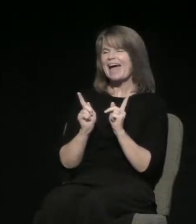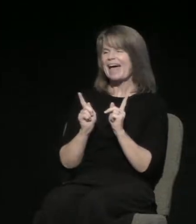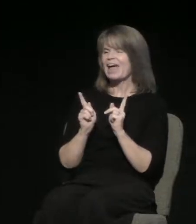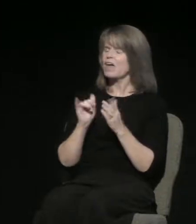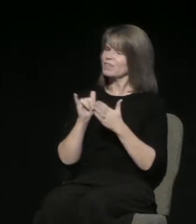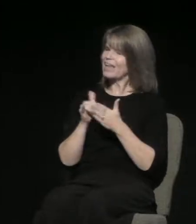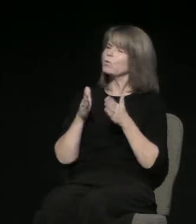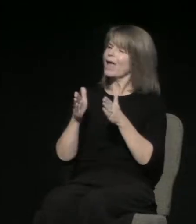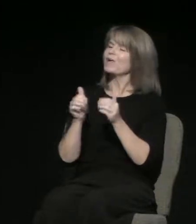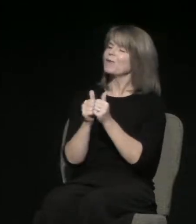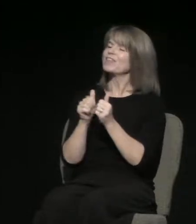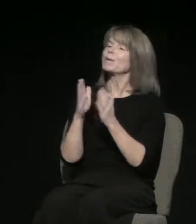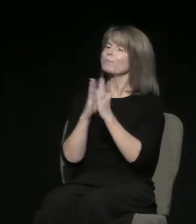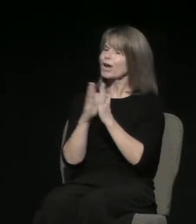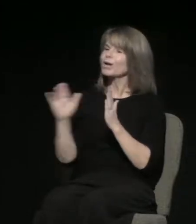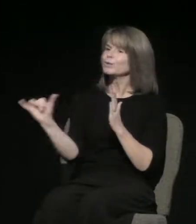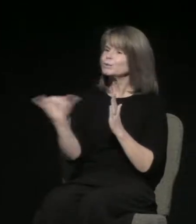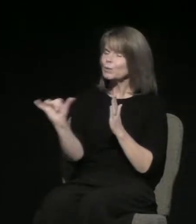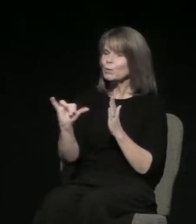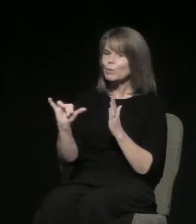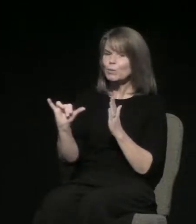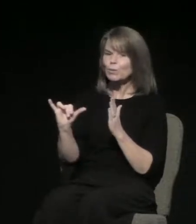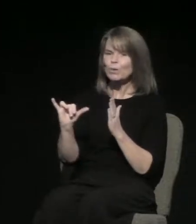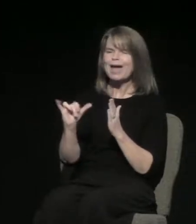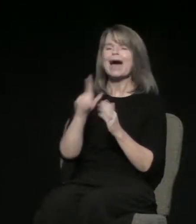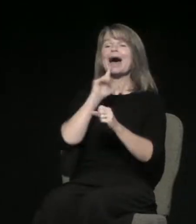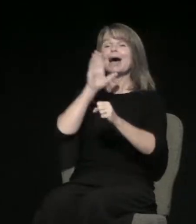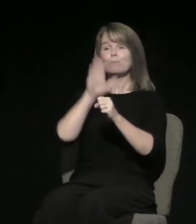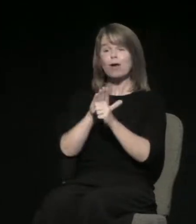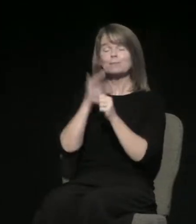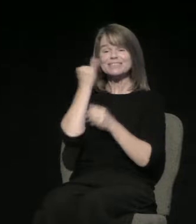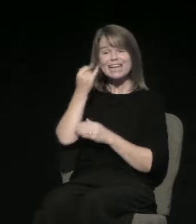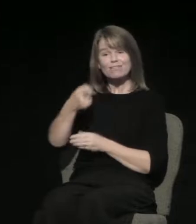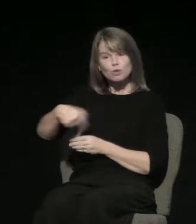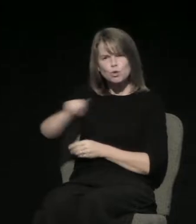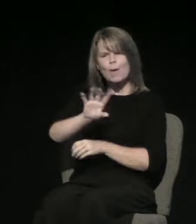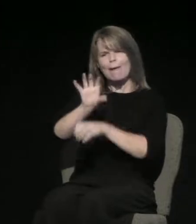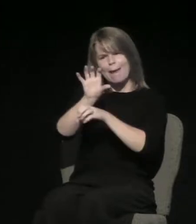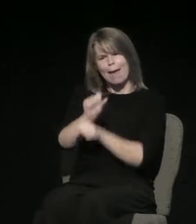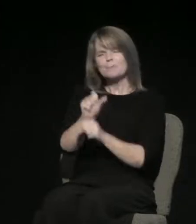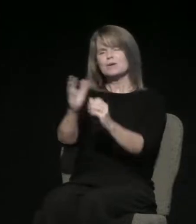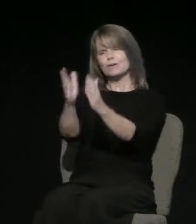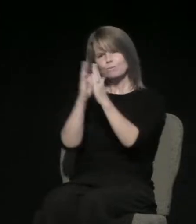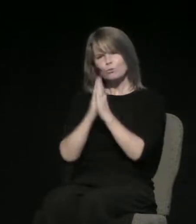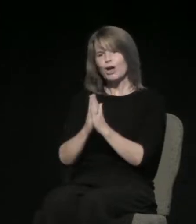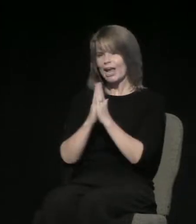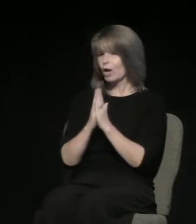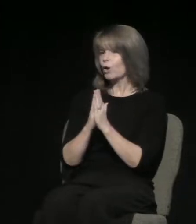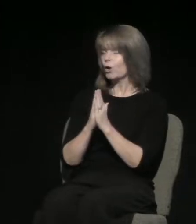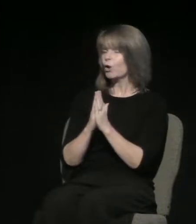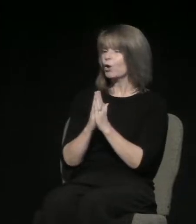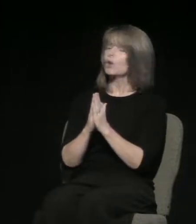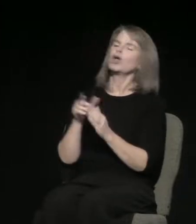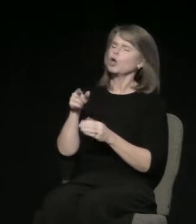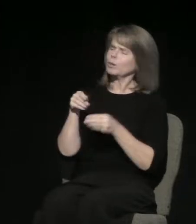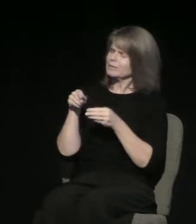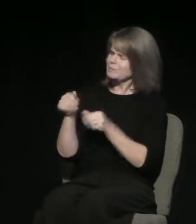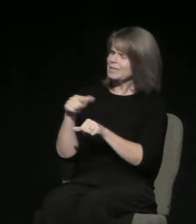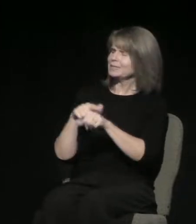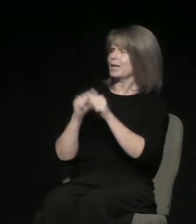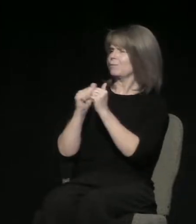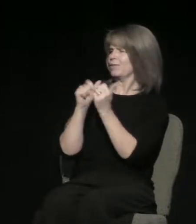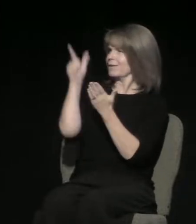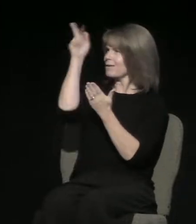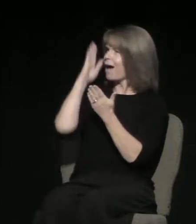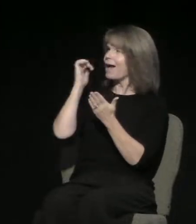It's that Way with Prayer I promise You if you Get in a Pattern Of prayer Where you're Spending time